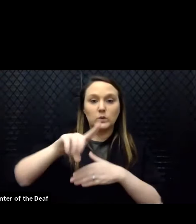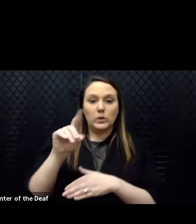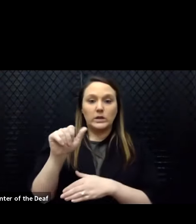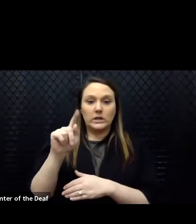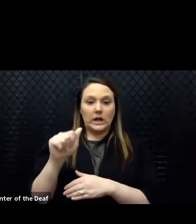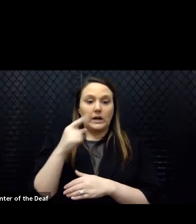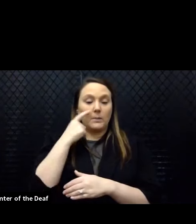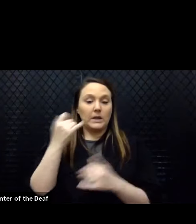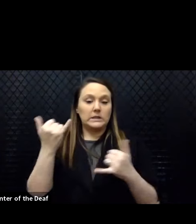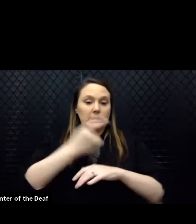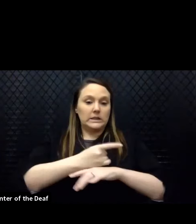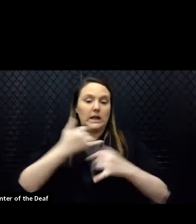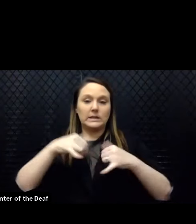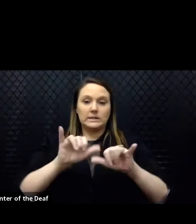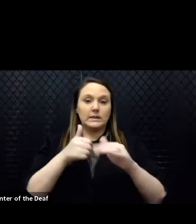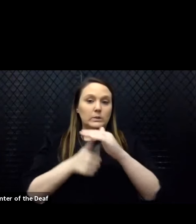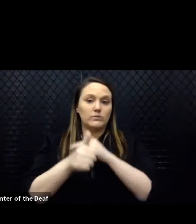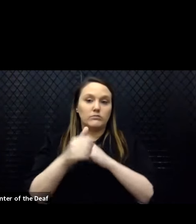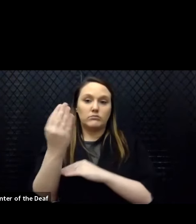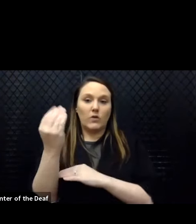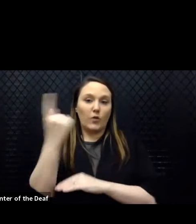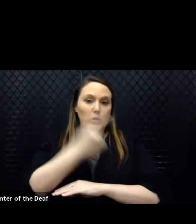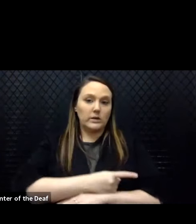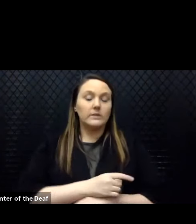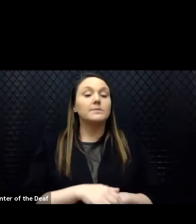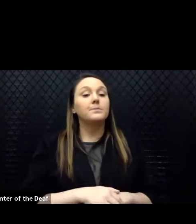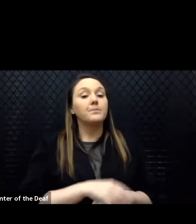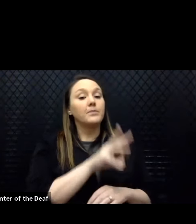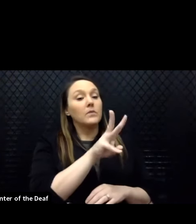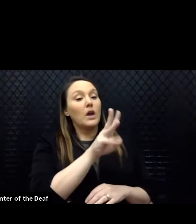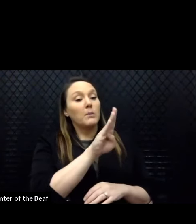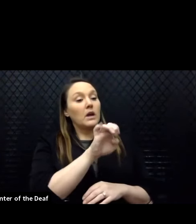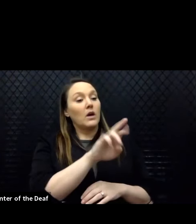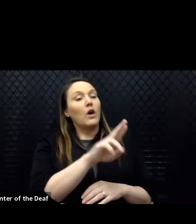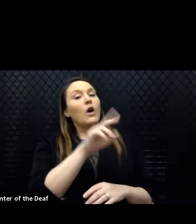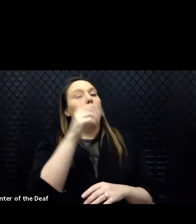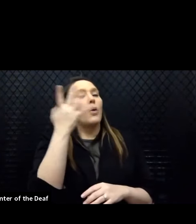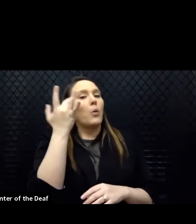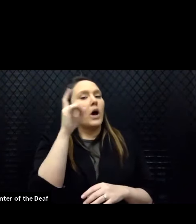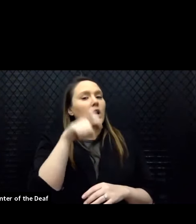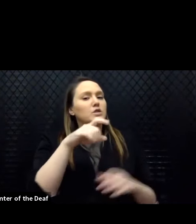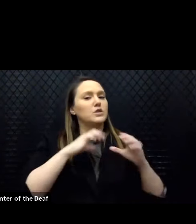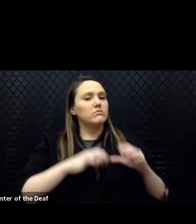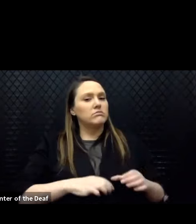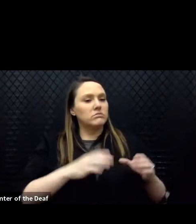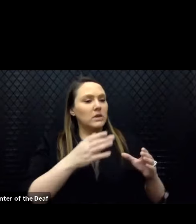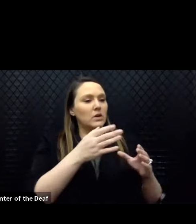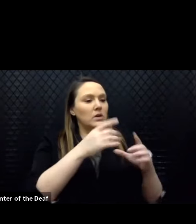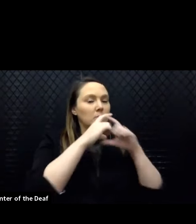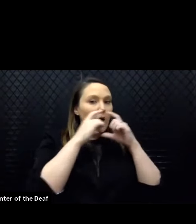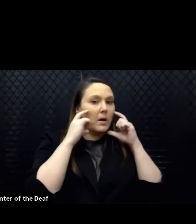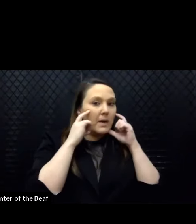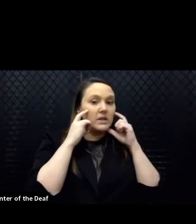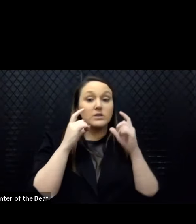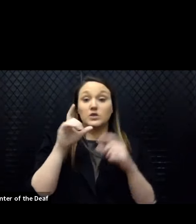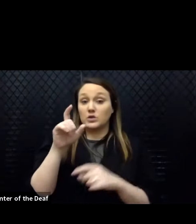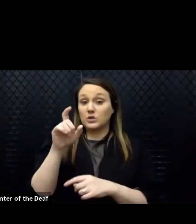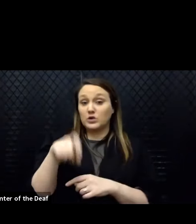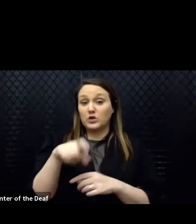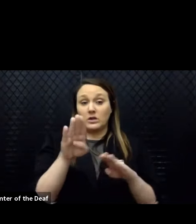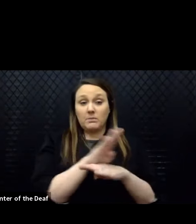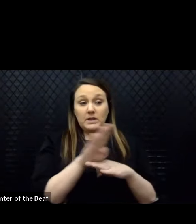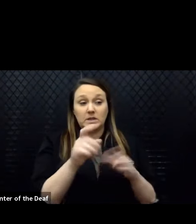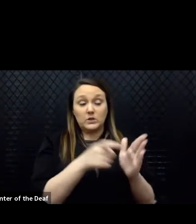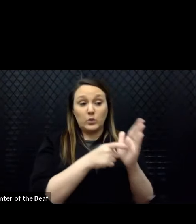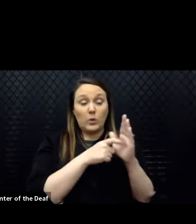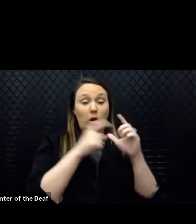today. From WBIR, why should customers wear masks? Should businesses require customers to wear